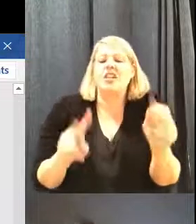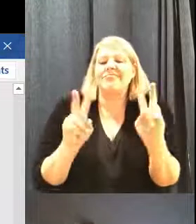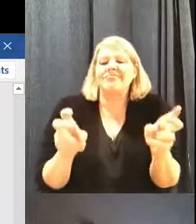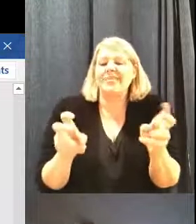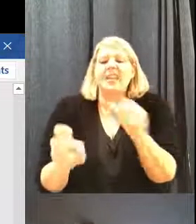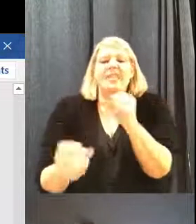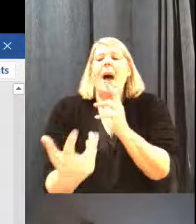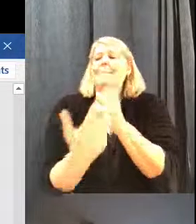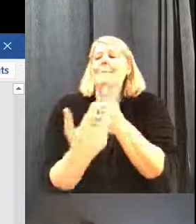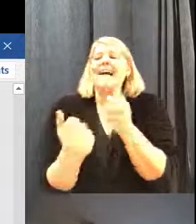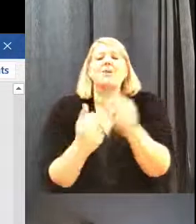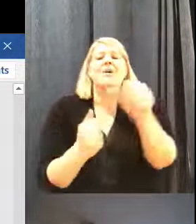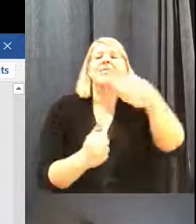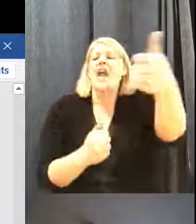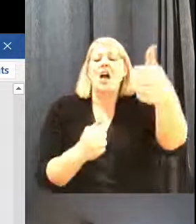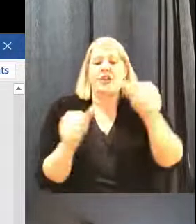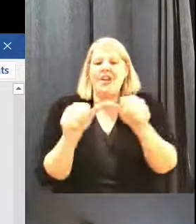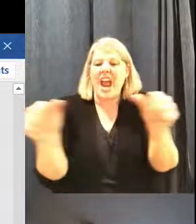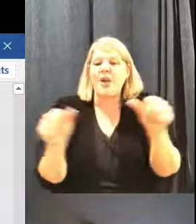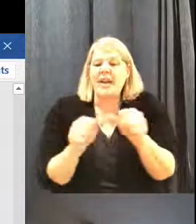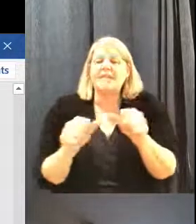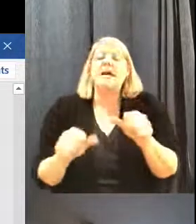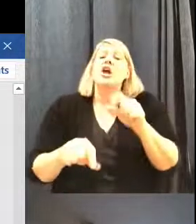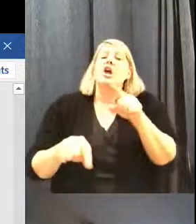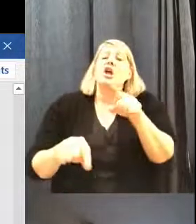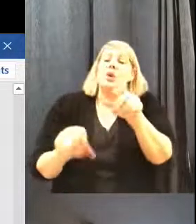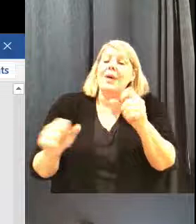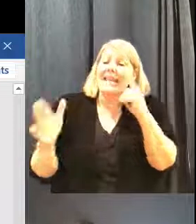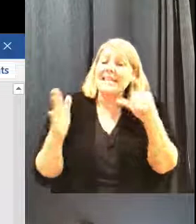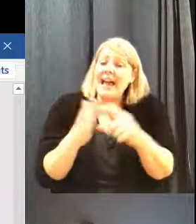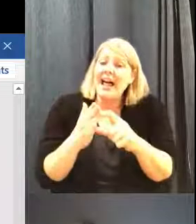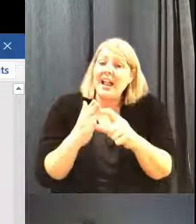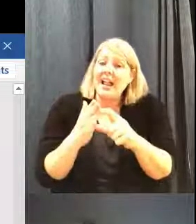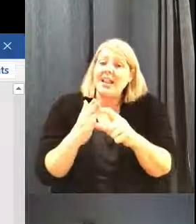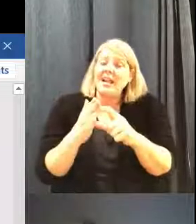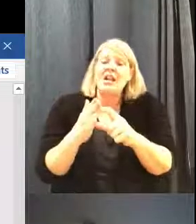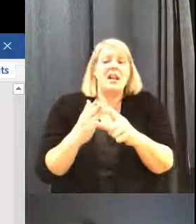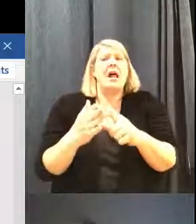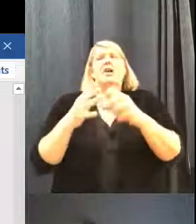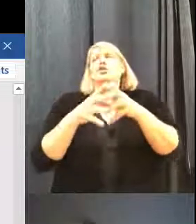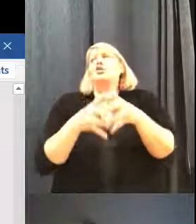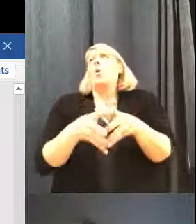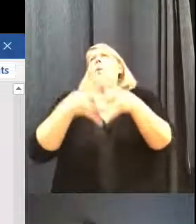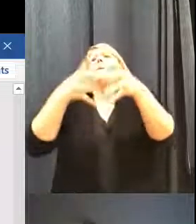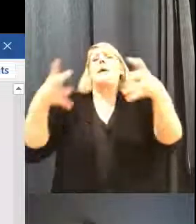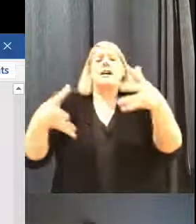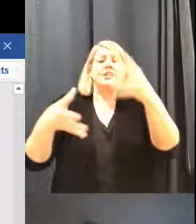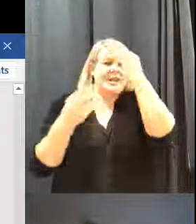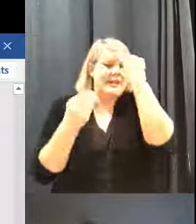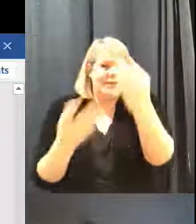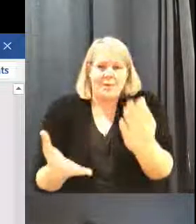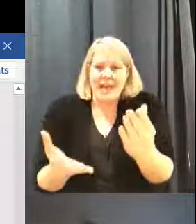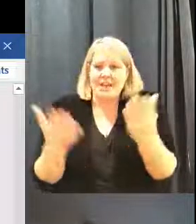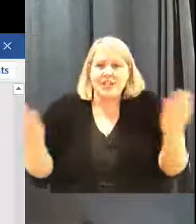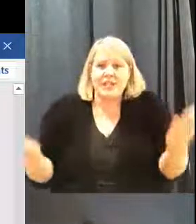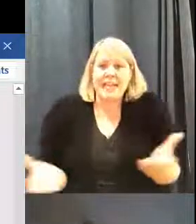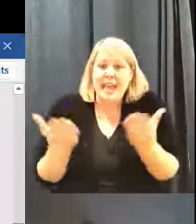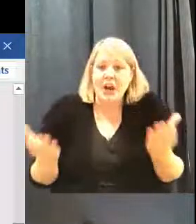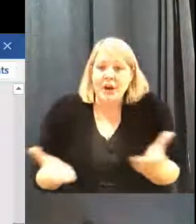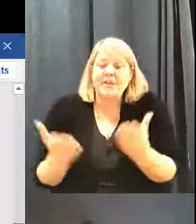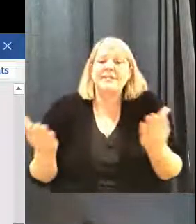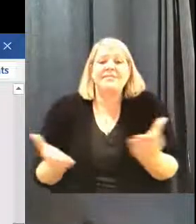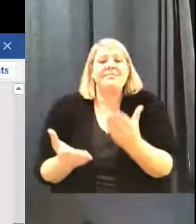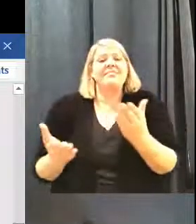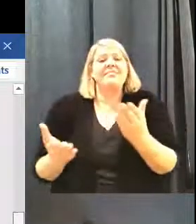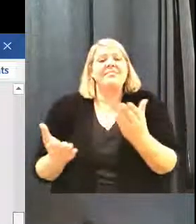areas. But as you can see, there's really a wealth of information here. And this is probably the easiest